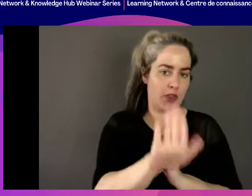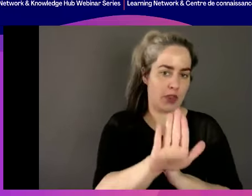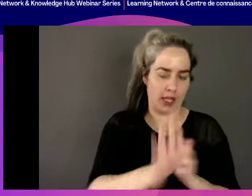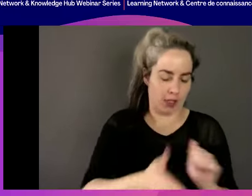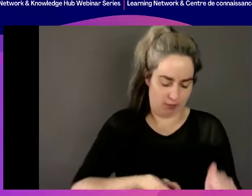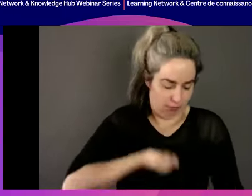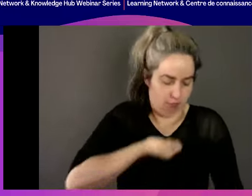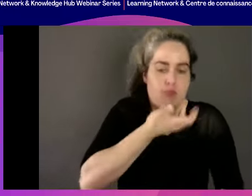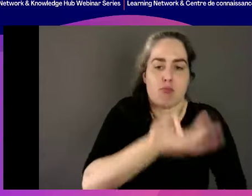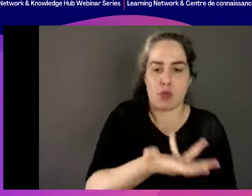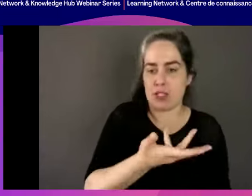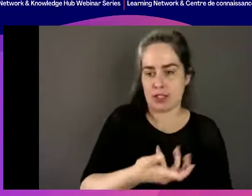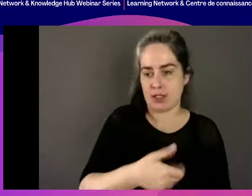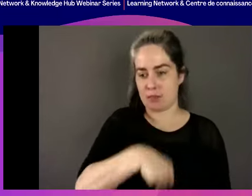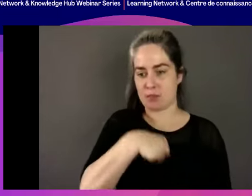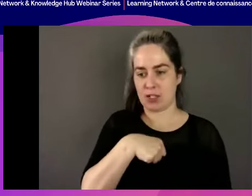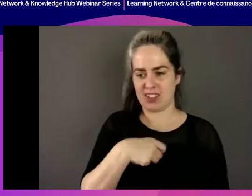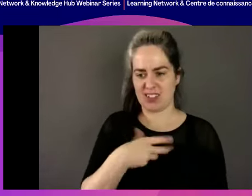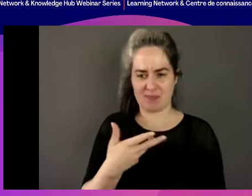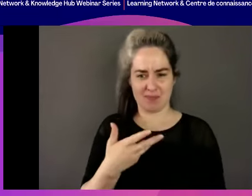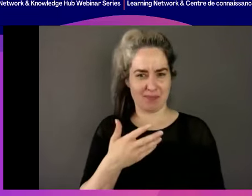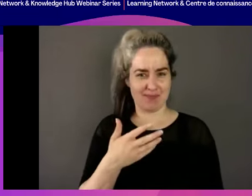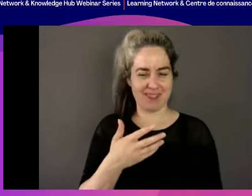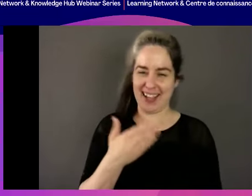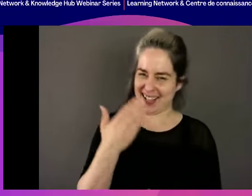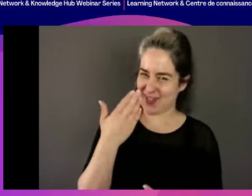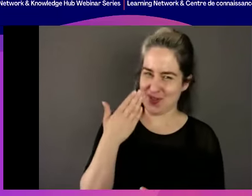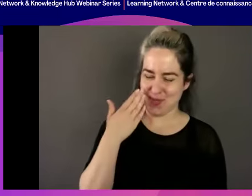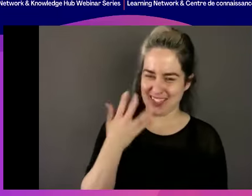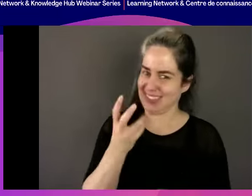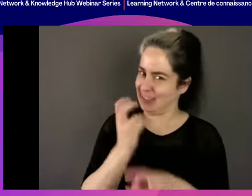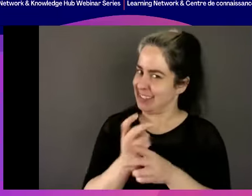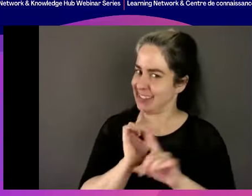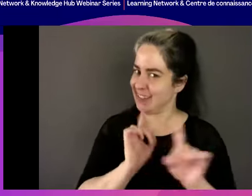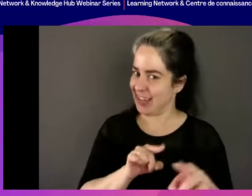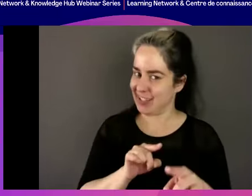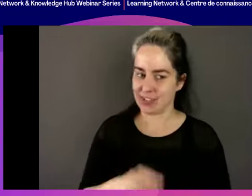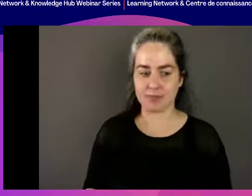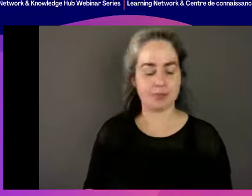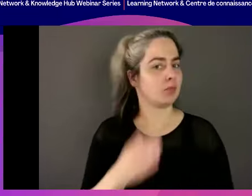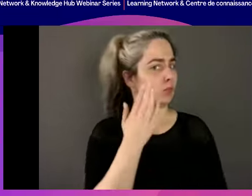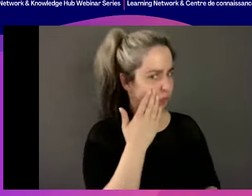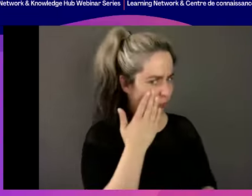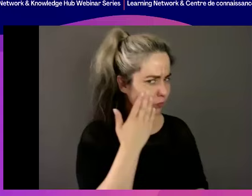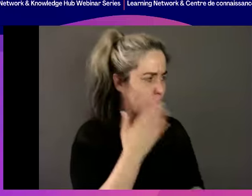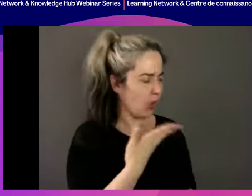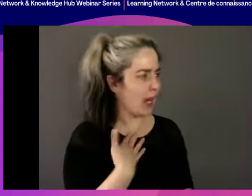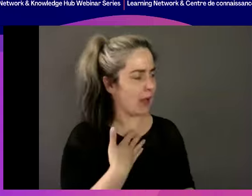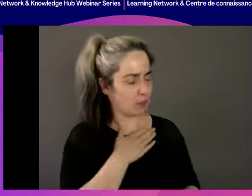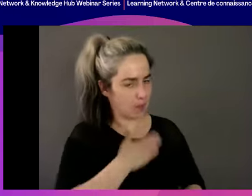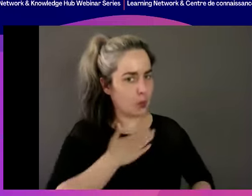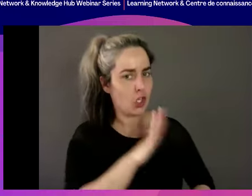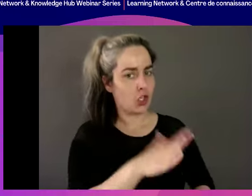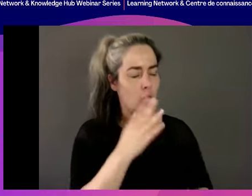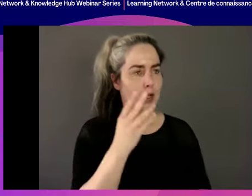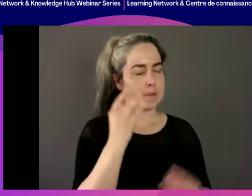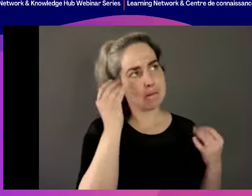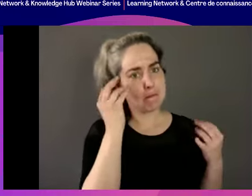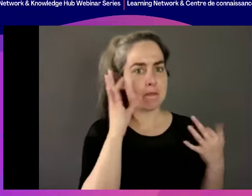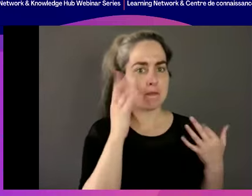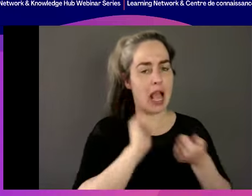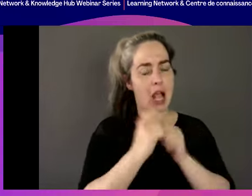that. Sorry if it's a hard one. Well, yeah, I know, and I really appreciate your reflections on bringing it